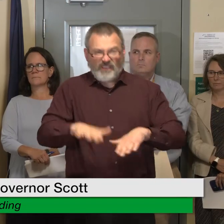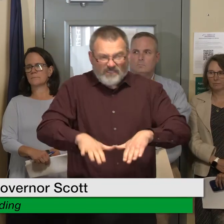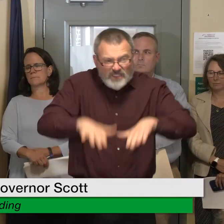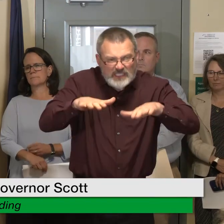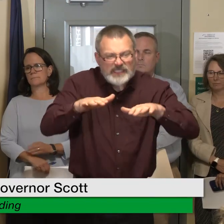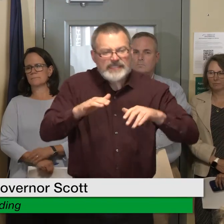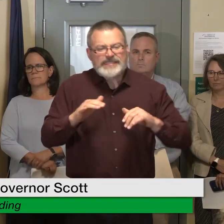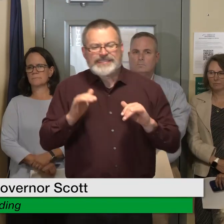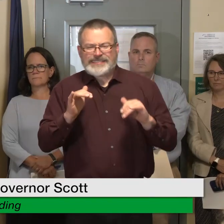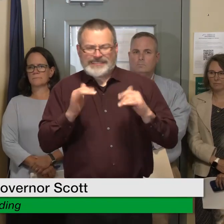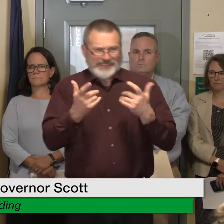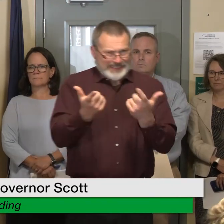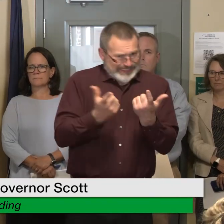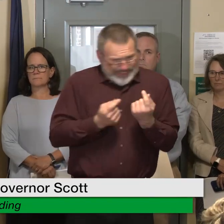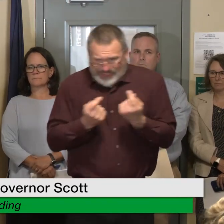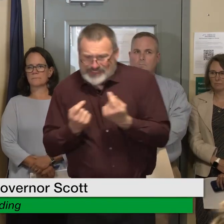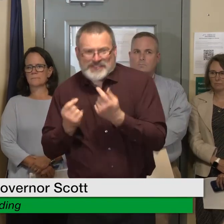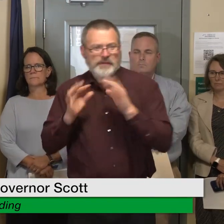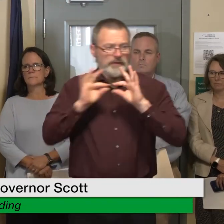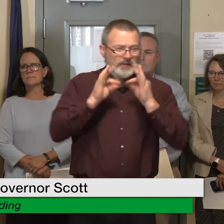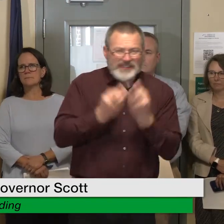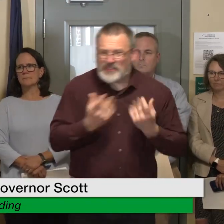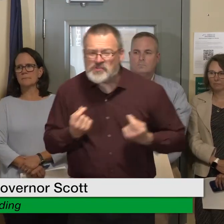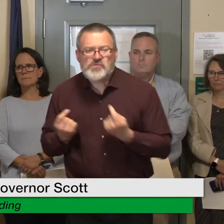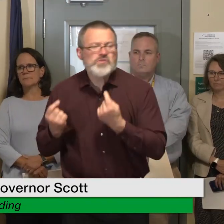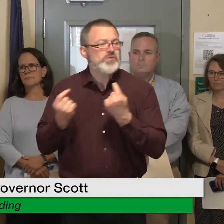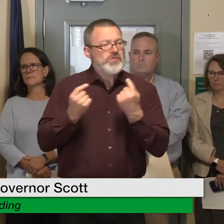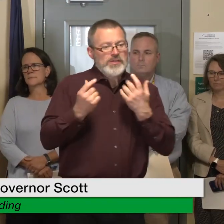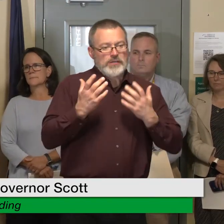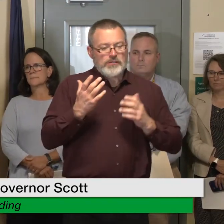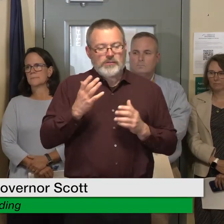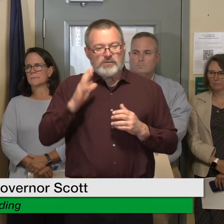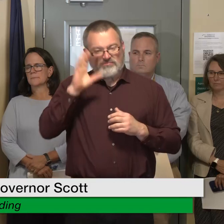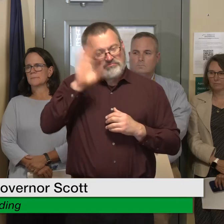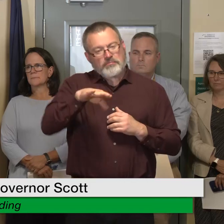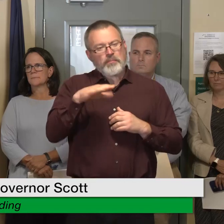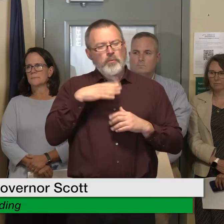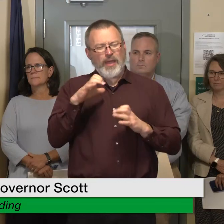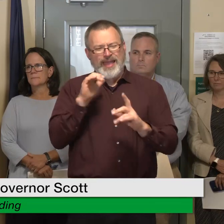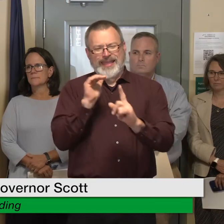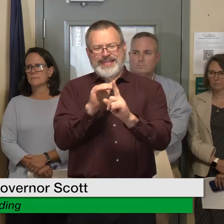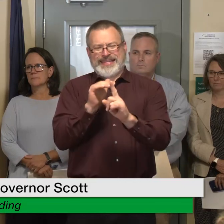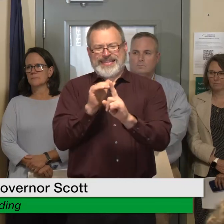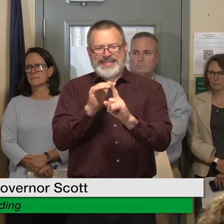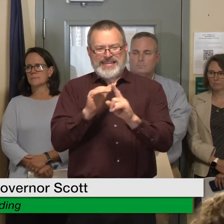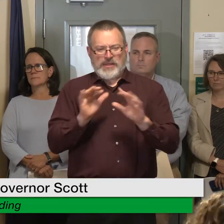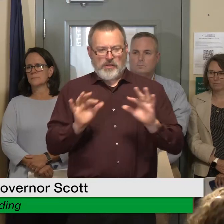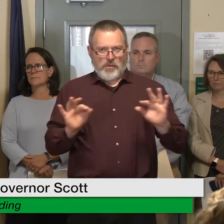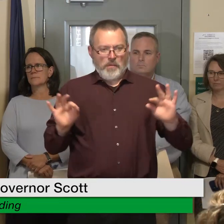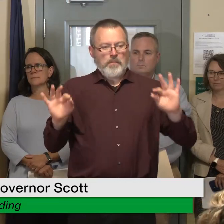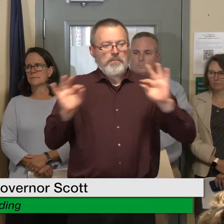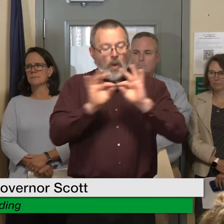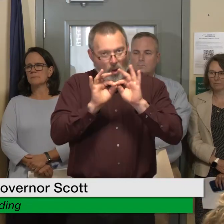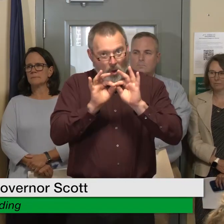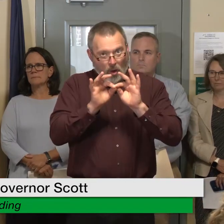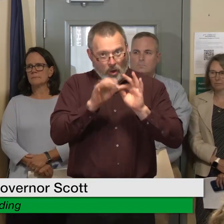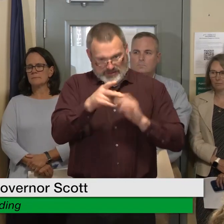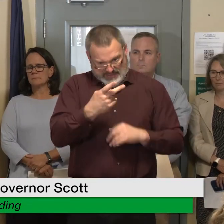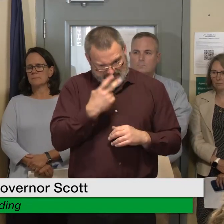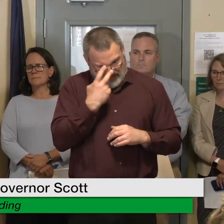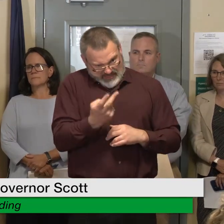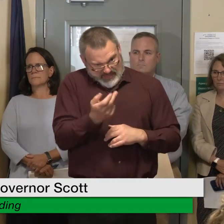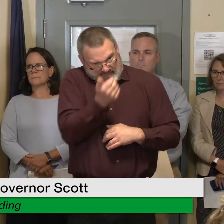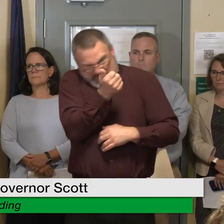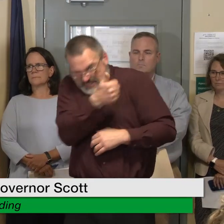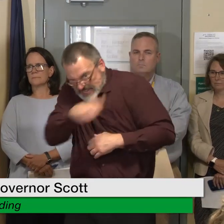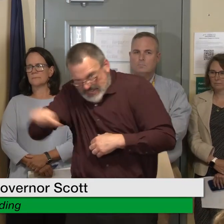families, but as I've said before, it's really important to report your damage to 211. It's essential